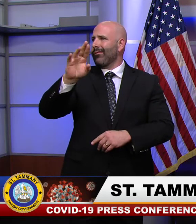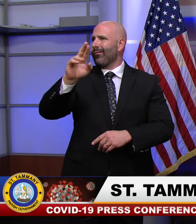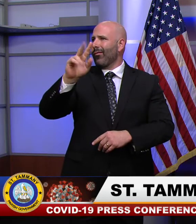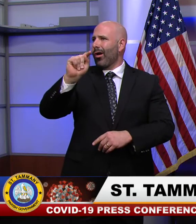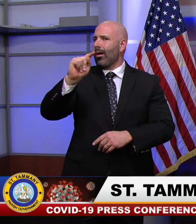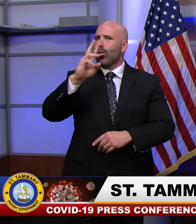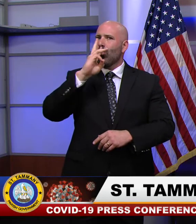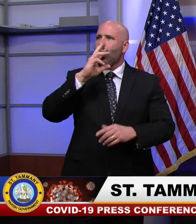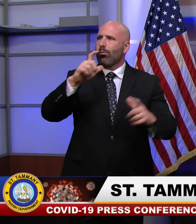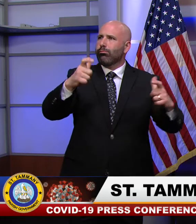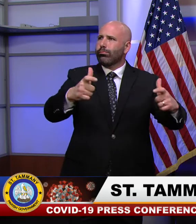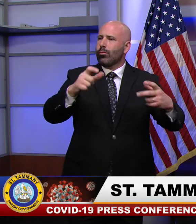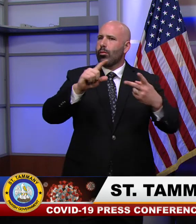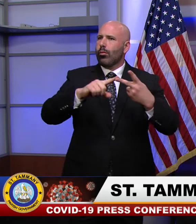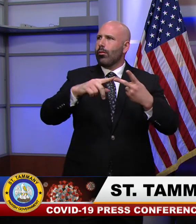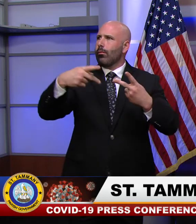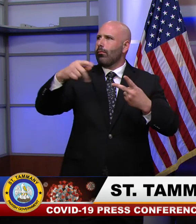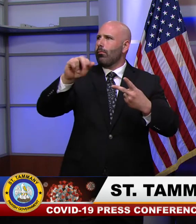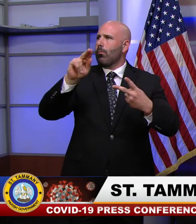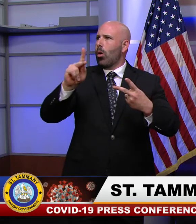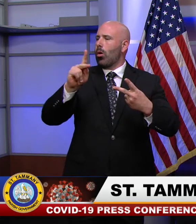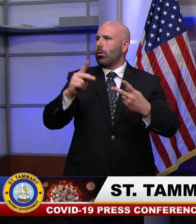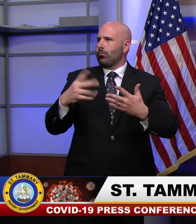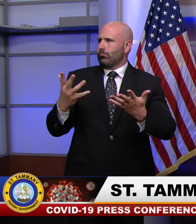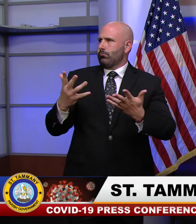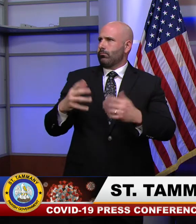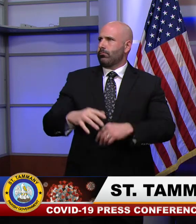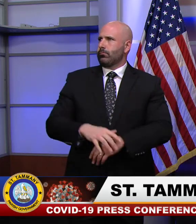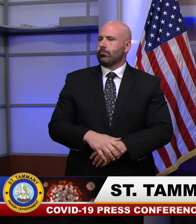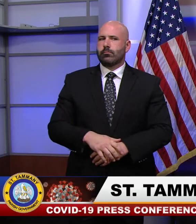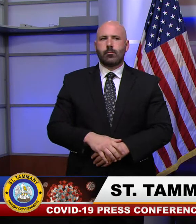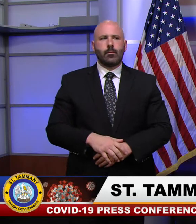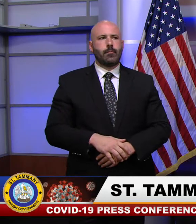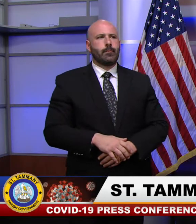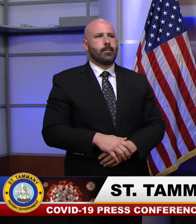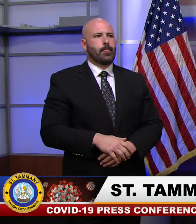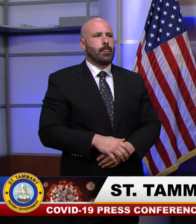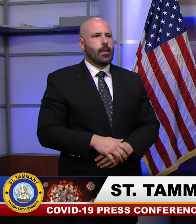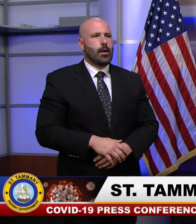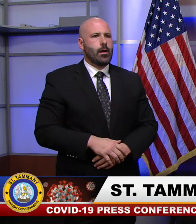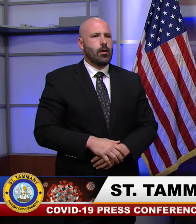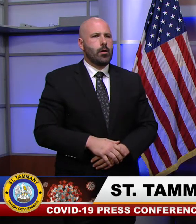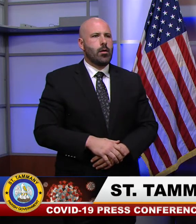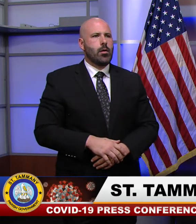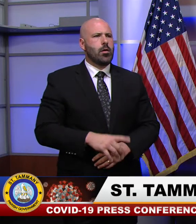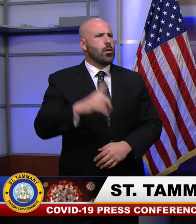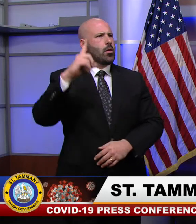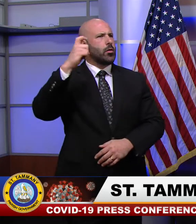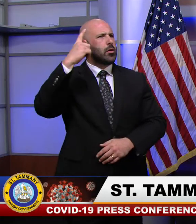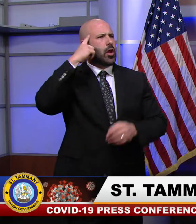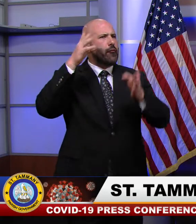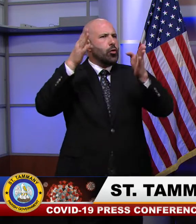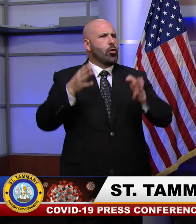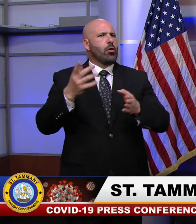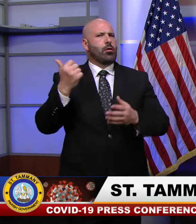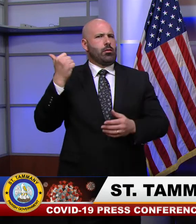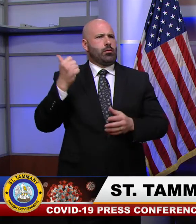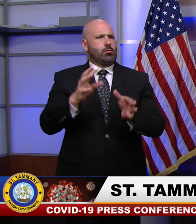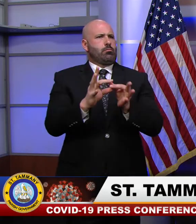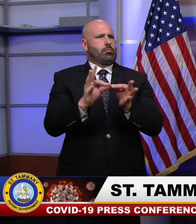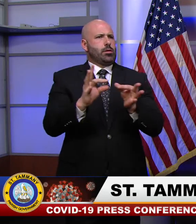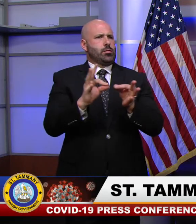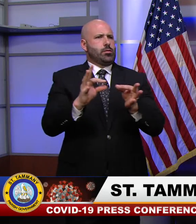What the order does is, and I think the governor stated it, that it's